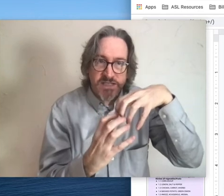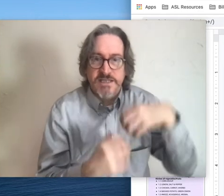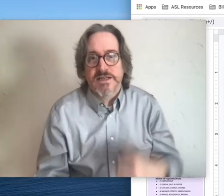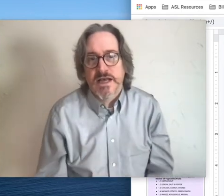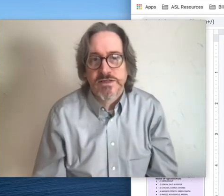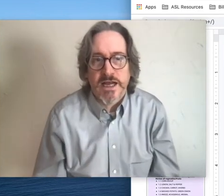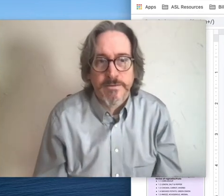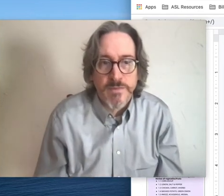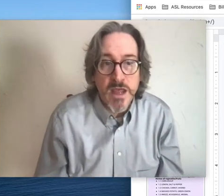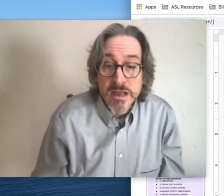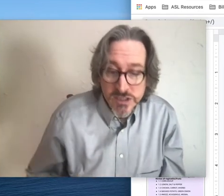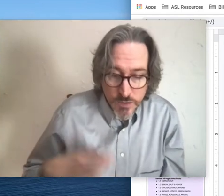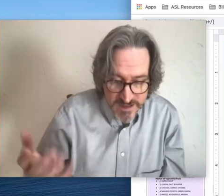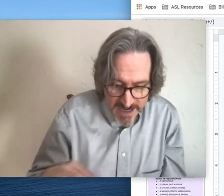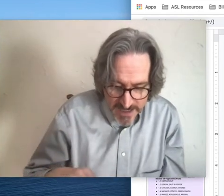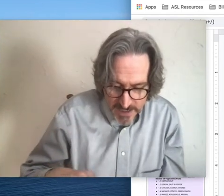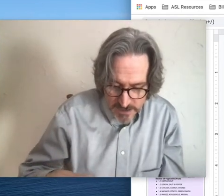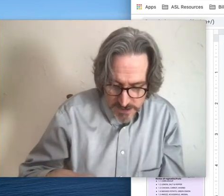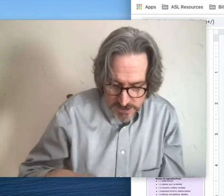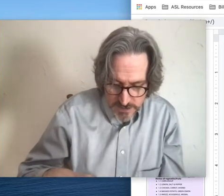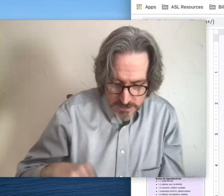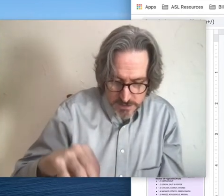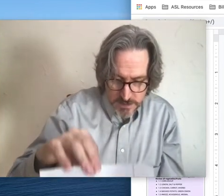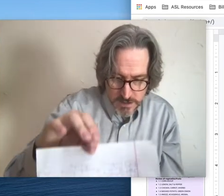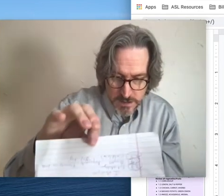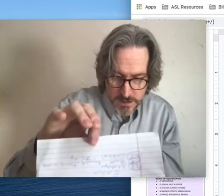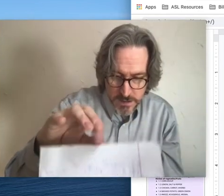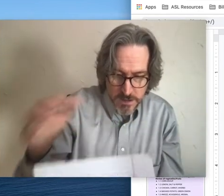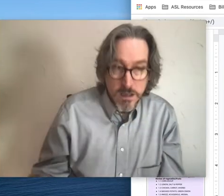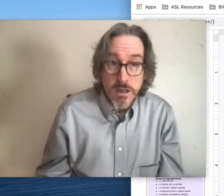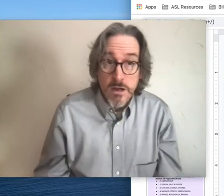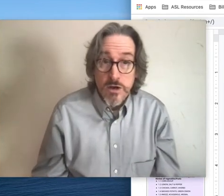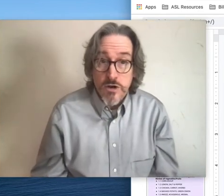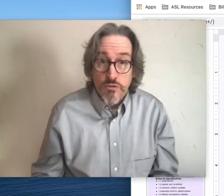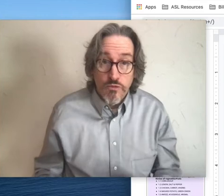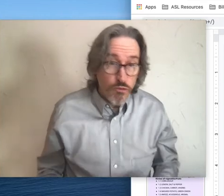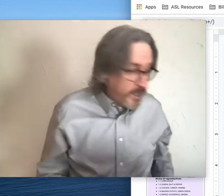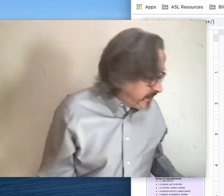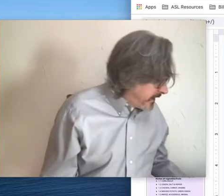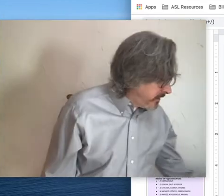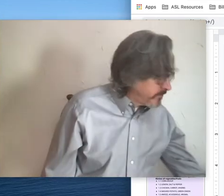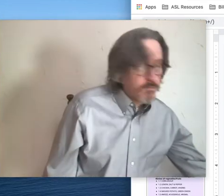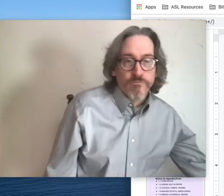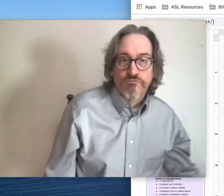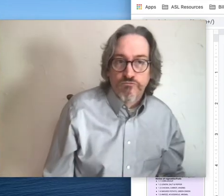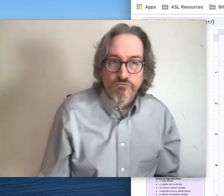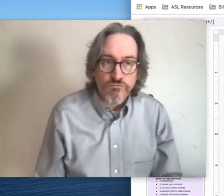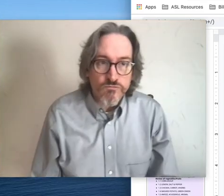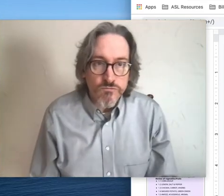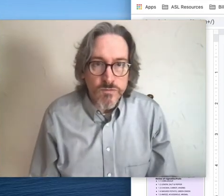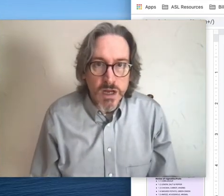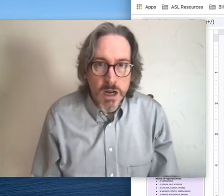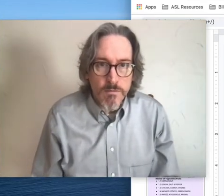lots of seeds on the outside. So that is really